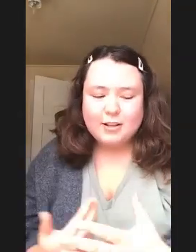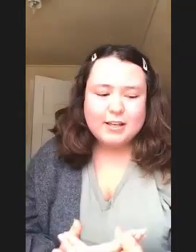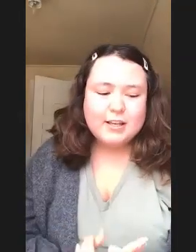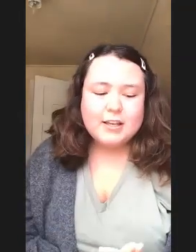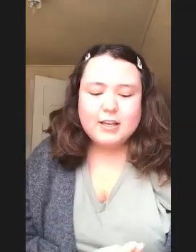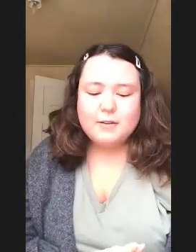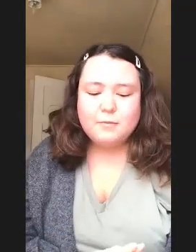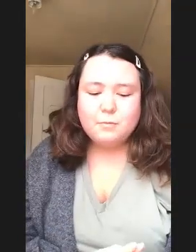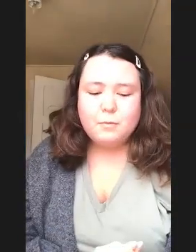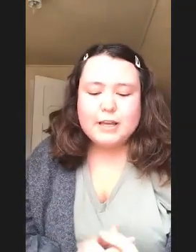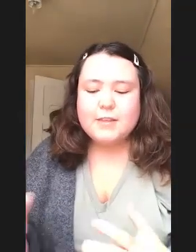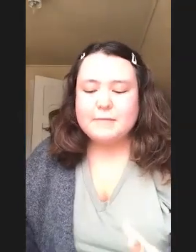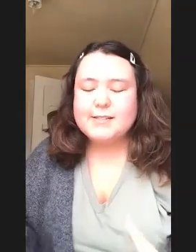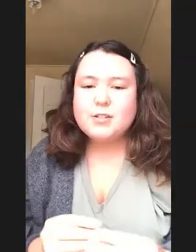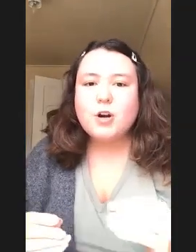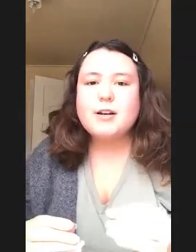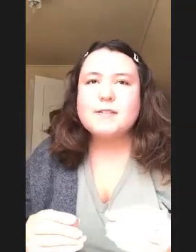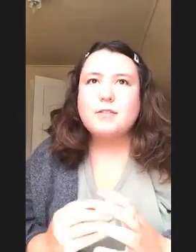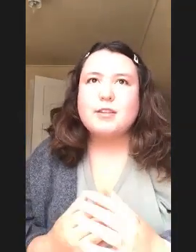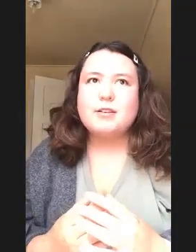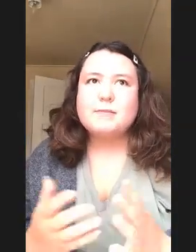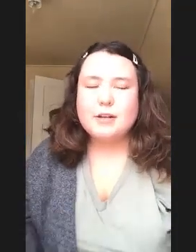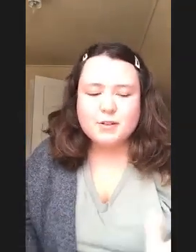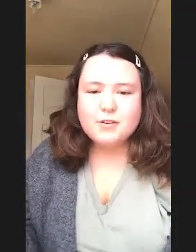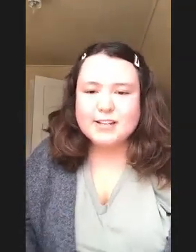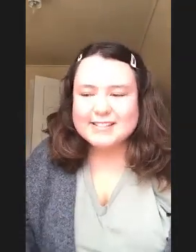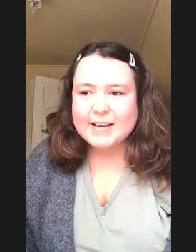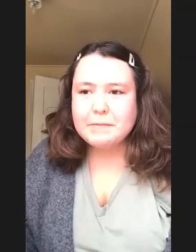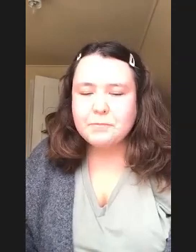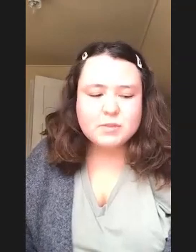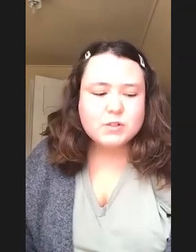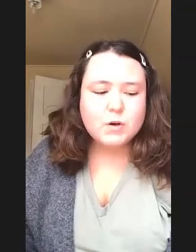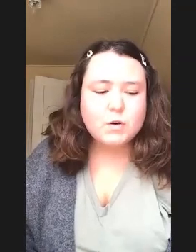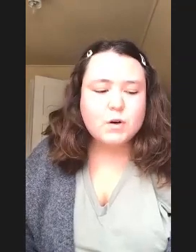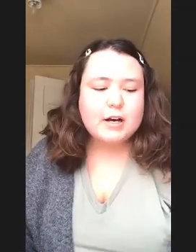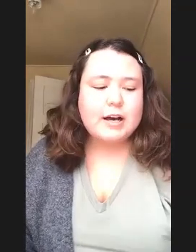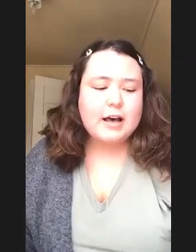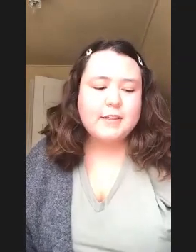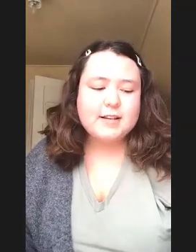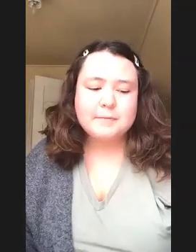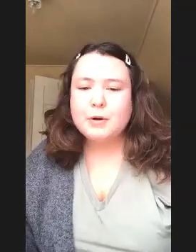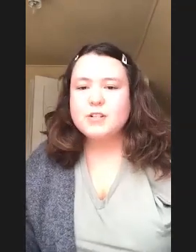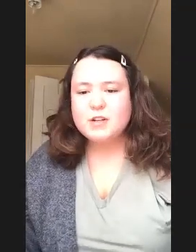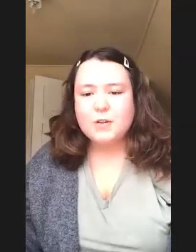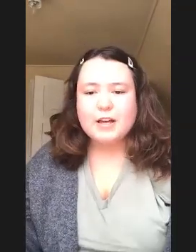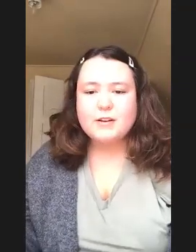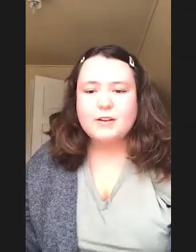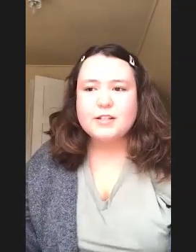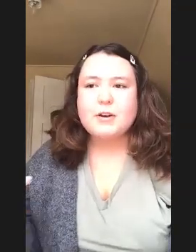really get the message across of what the speaker is trying to say. So I think it's important to know that